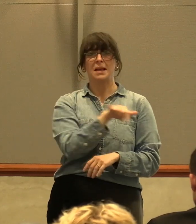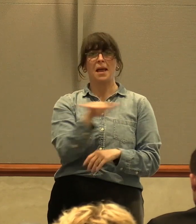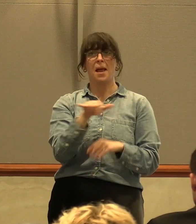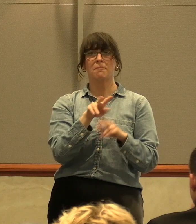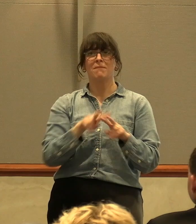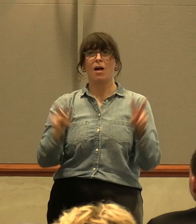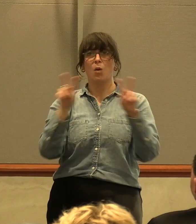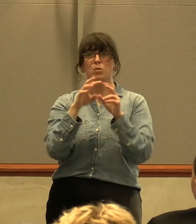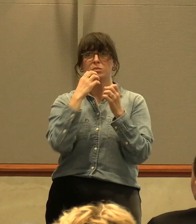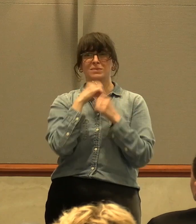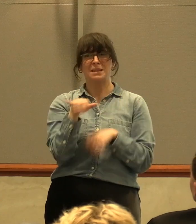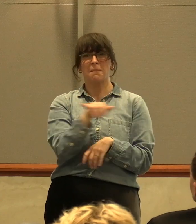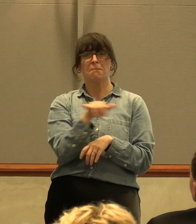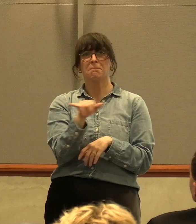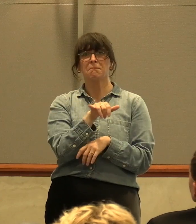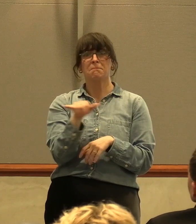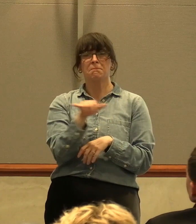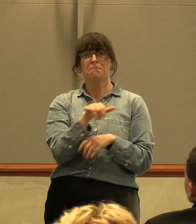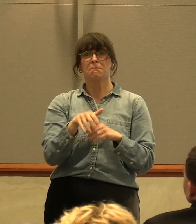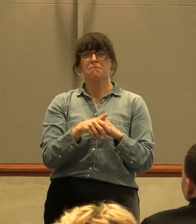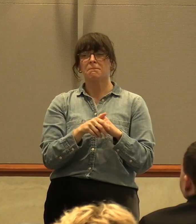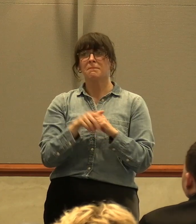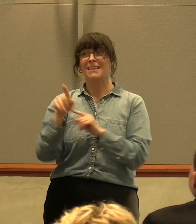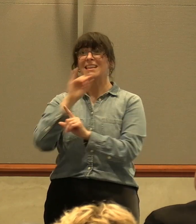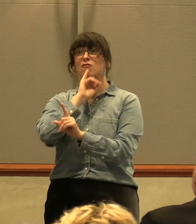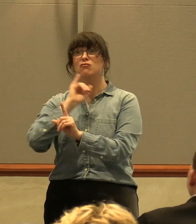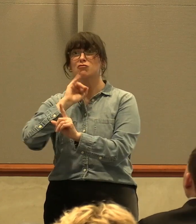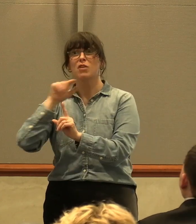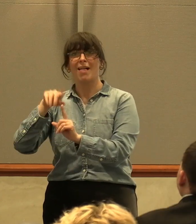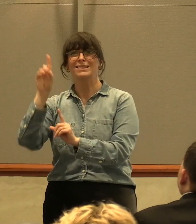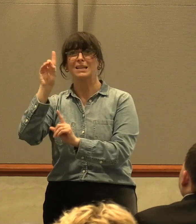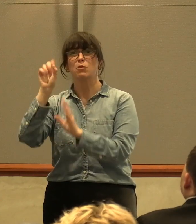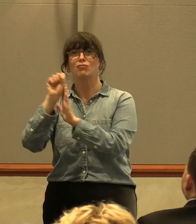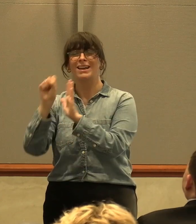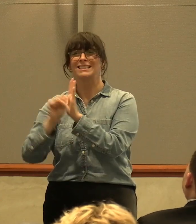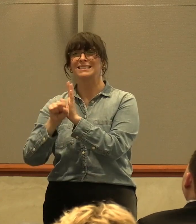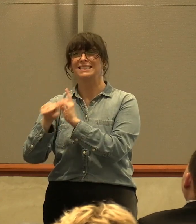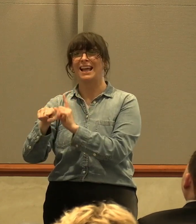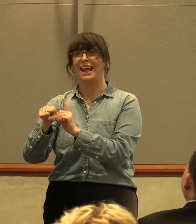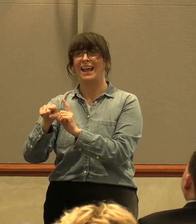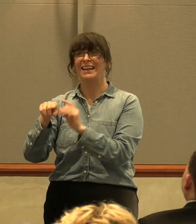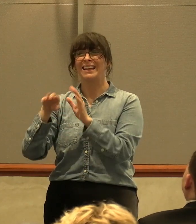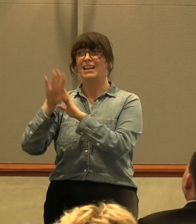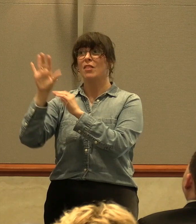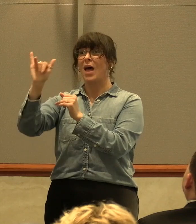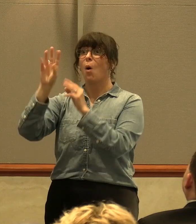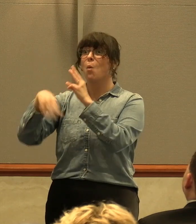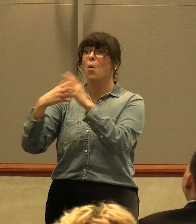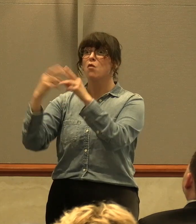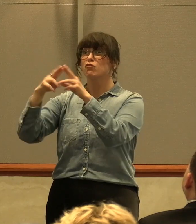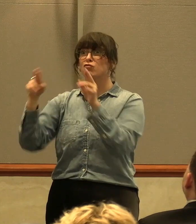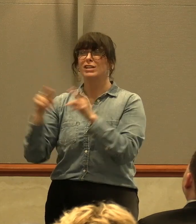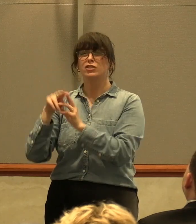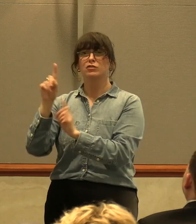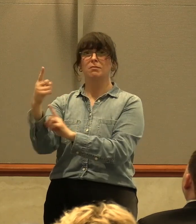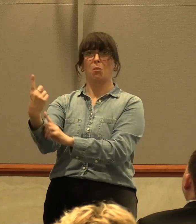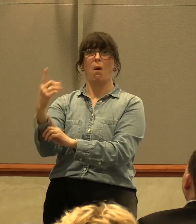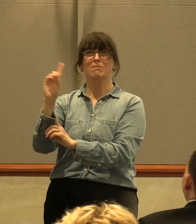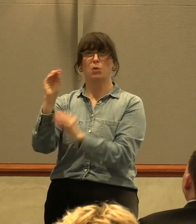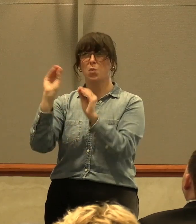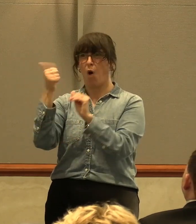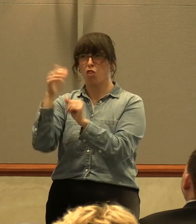values, and that Israel was a democratic state in a region of the world where there was no other